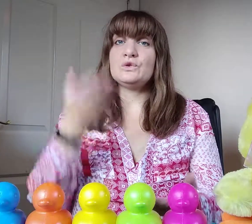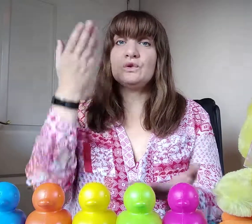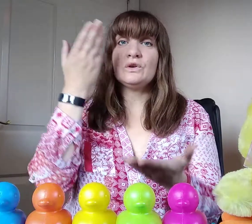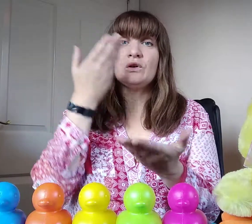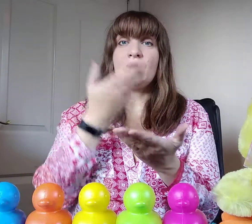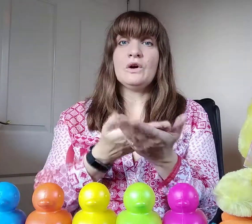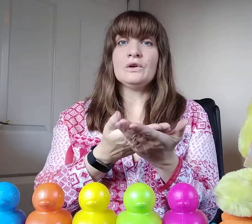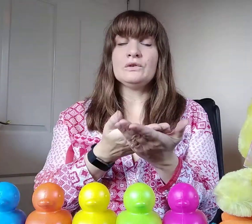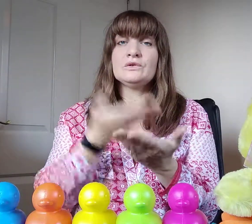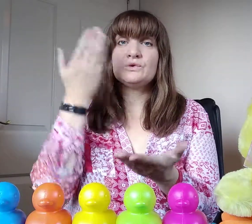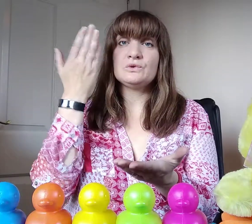Sur, on